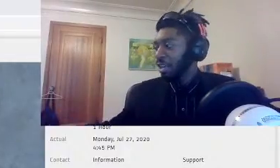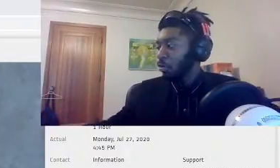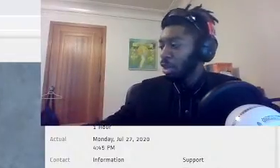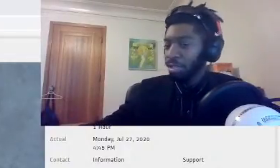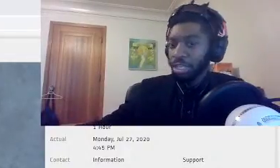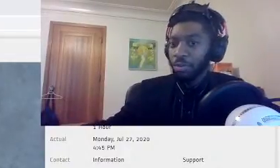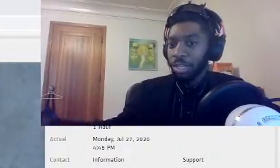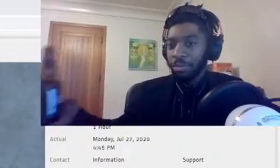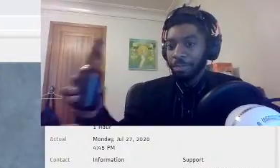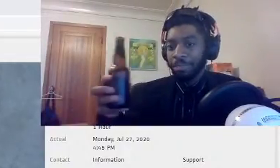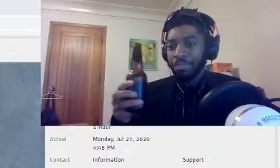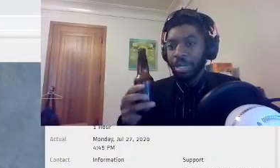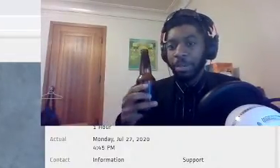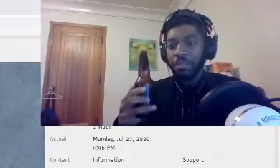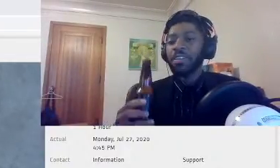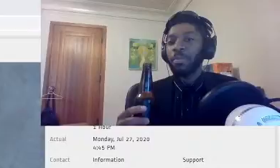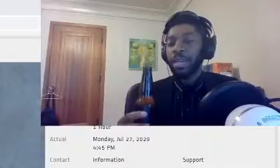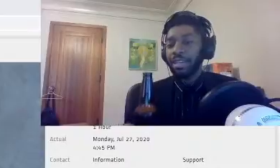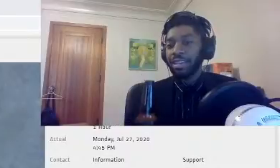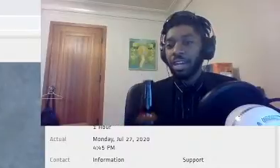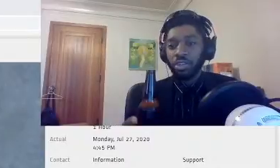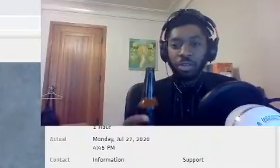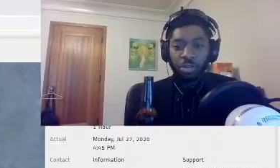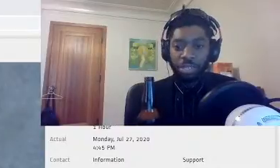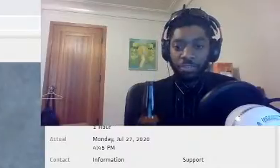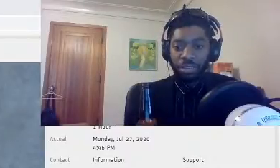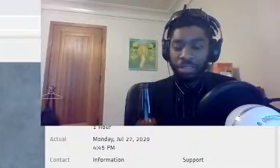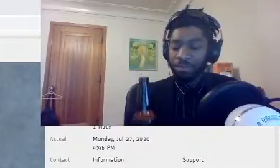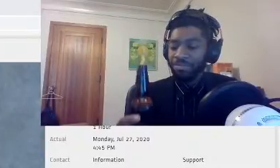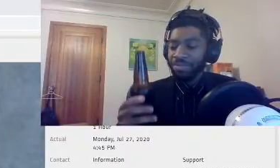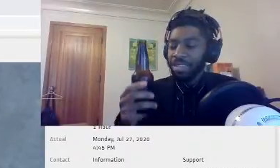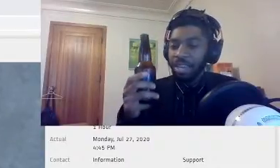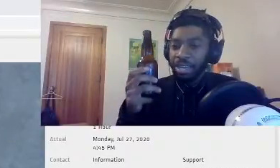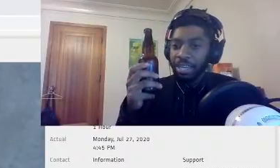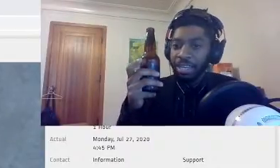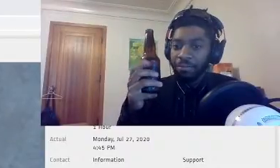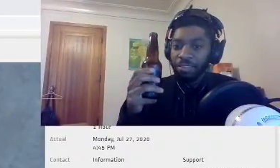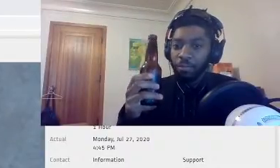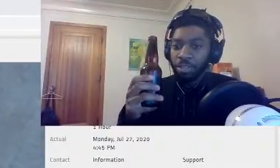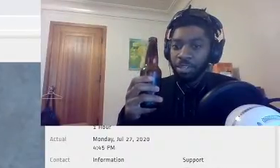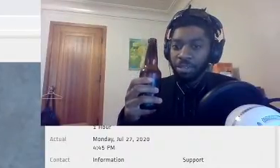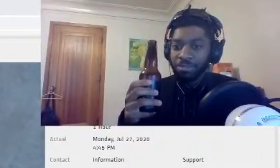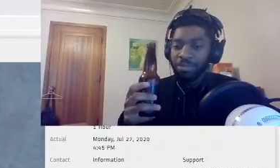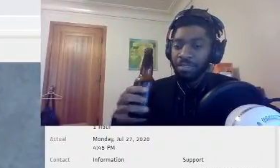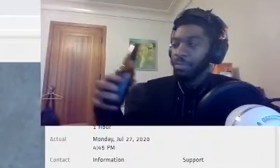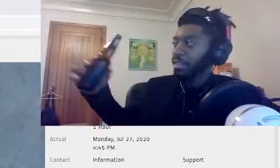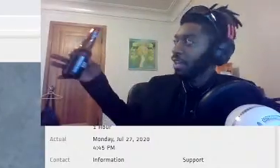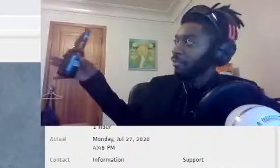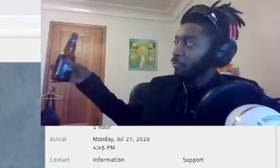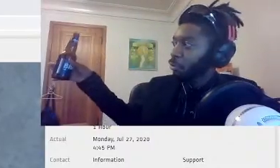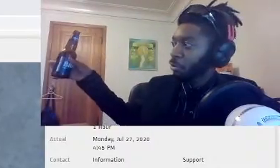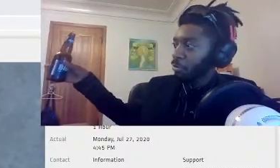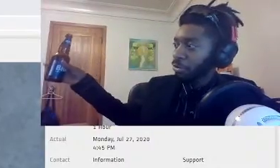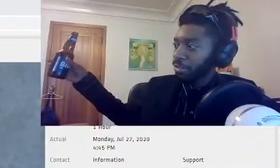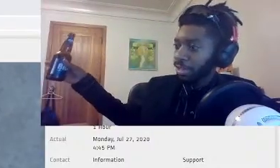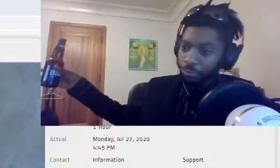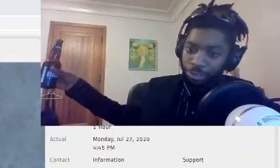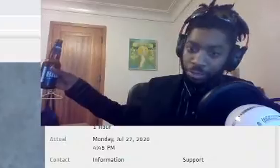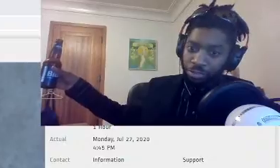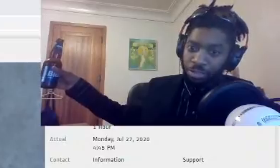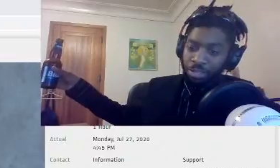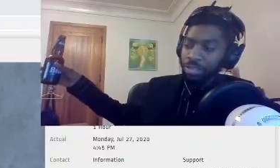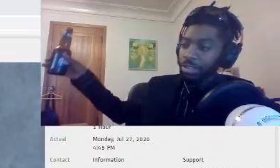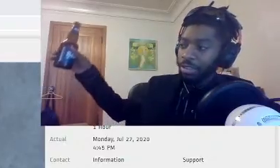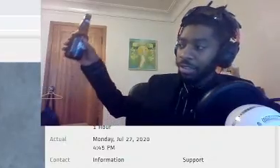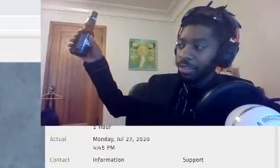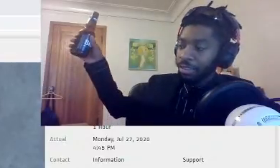Labatt's. Well, you know what? I bought a 6-pack. I drank one yesterday. I have this one here. So that means I have 4 more in that